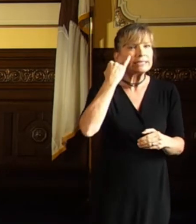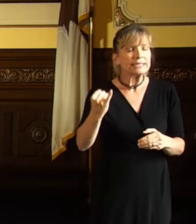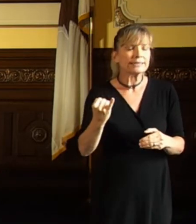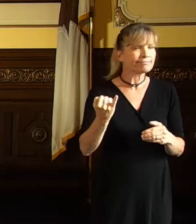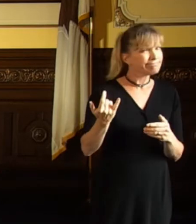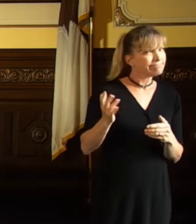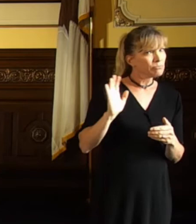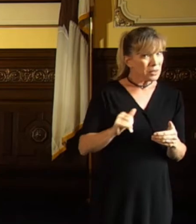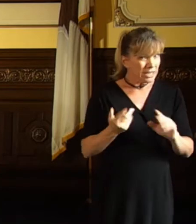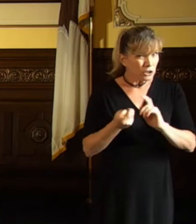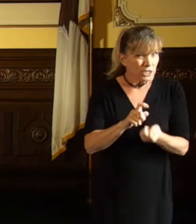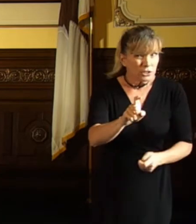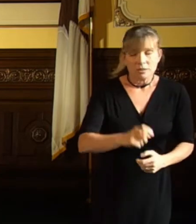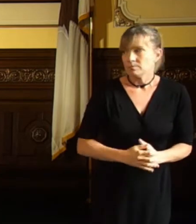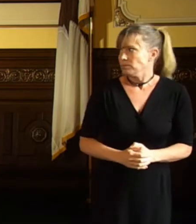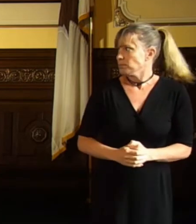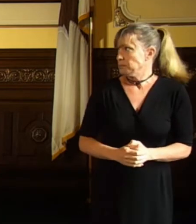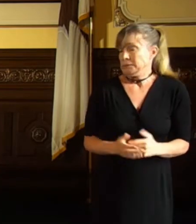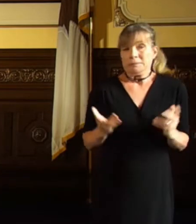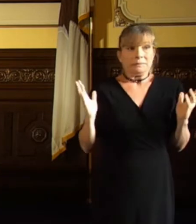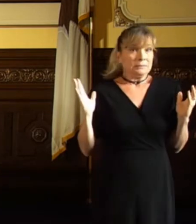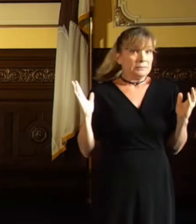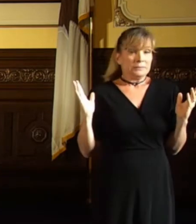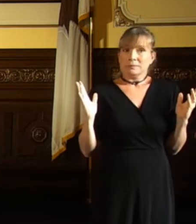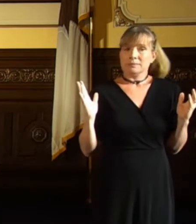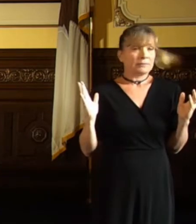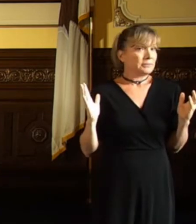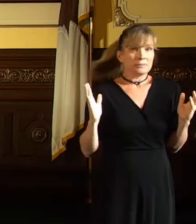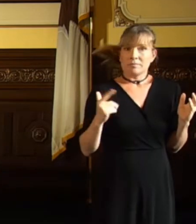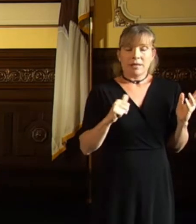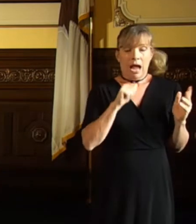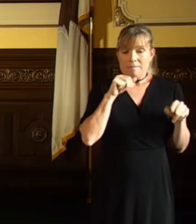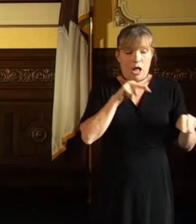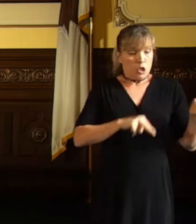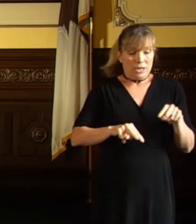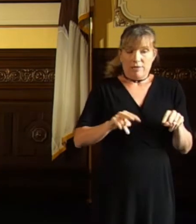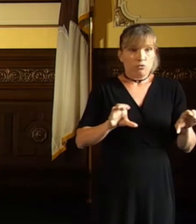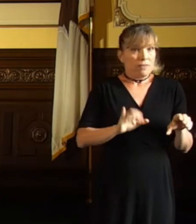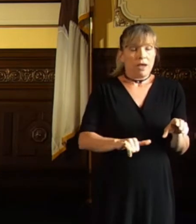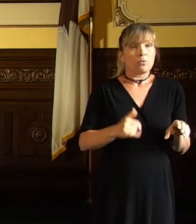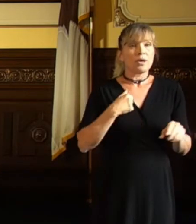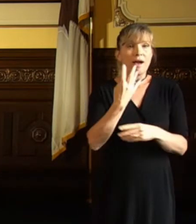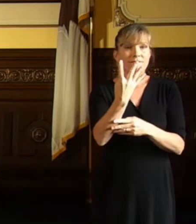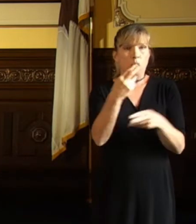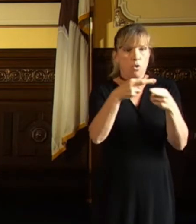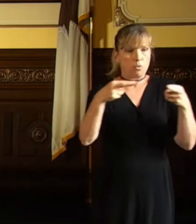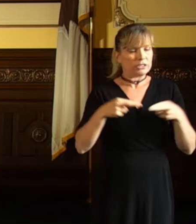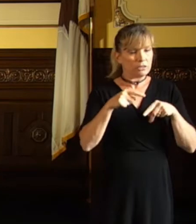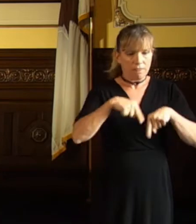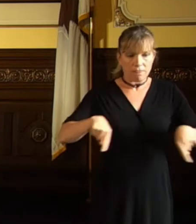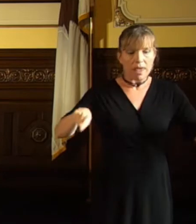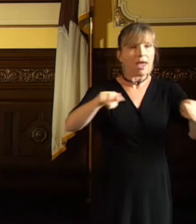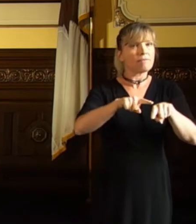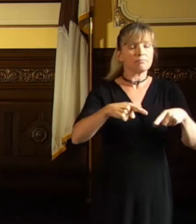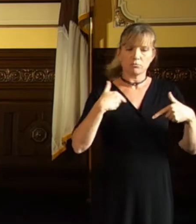whether that might change? That's not something that I'm looking at doing, and we have 4 regions. They've all been moving in the right direction.